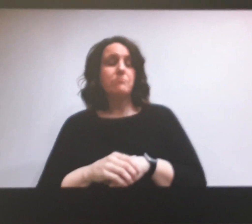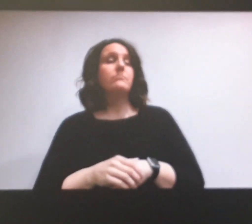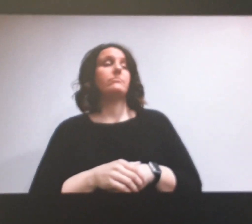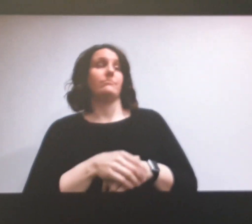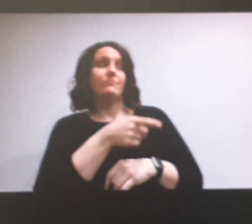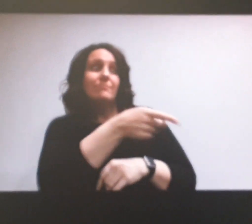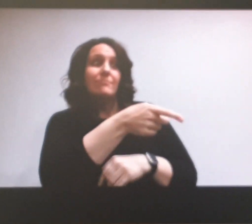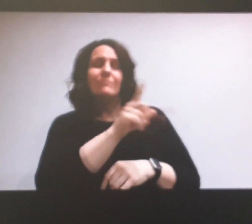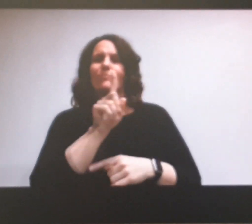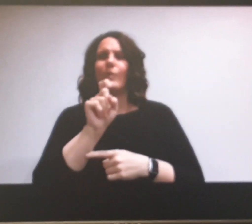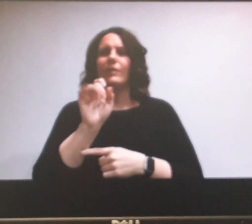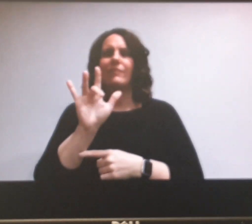to figure out which person